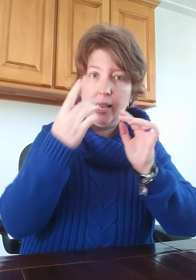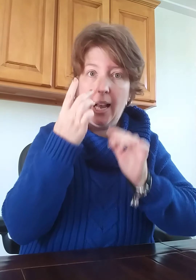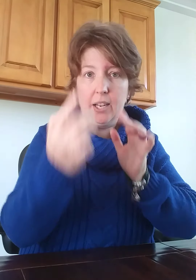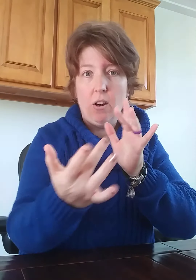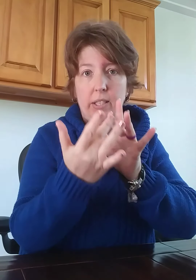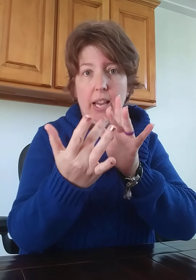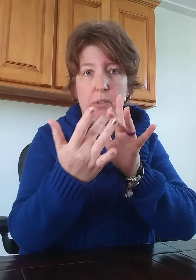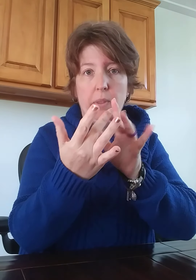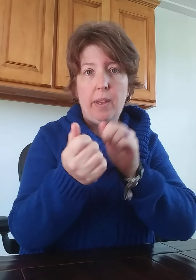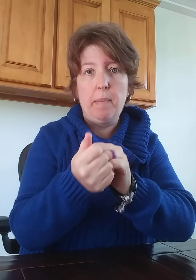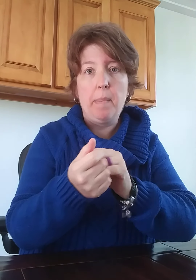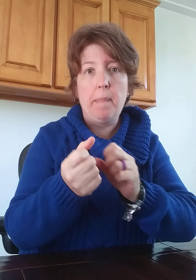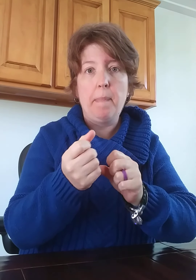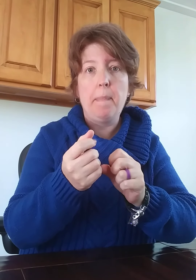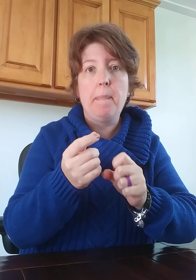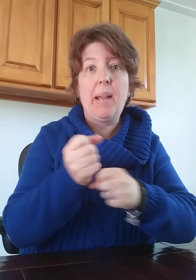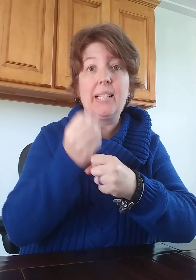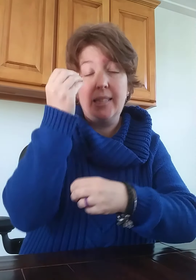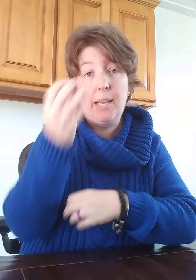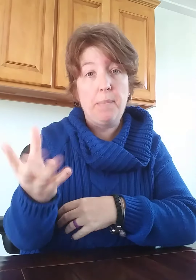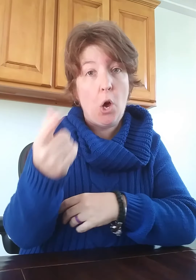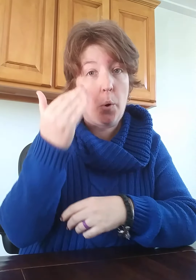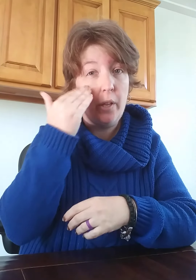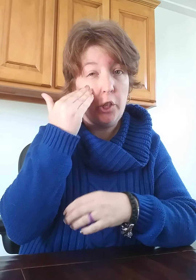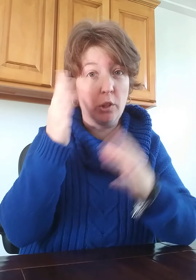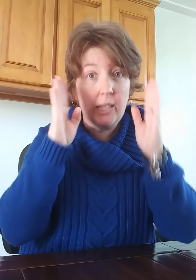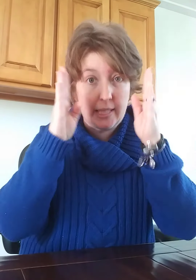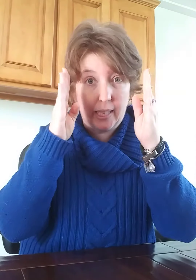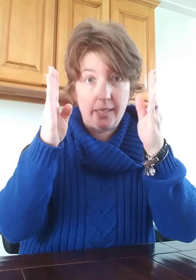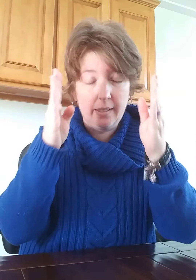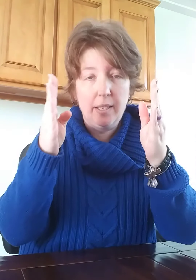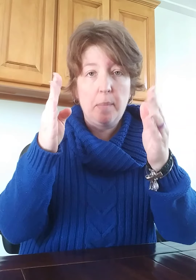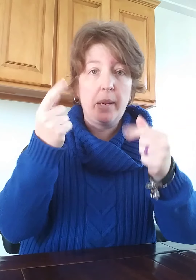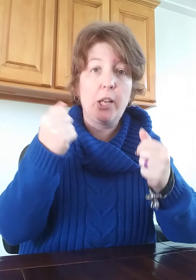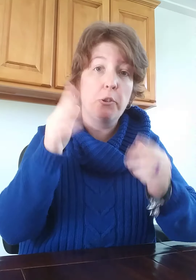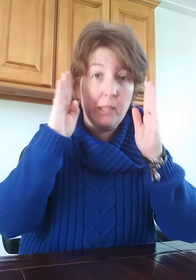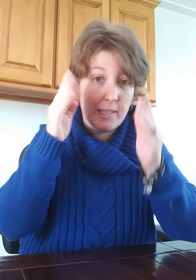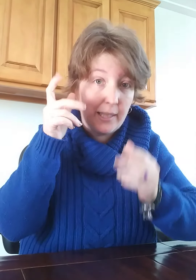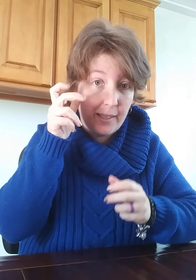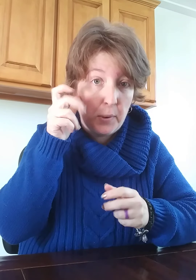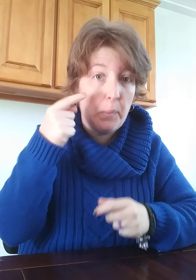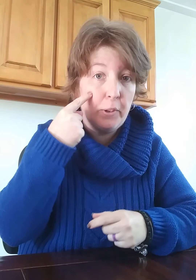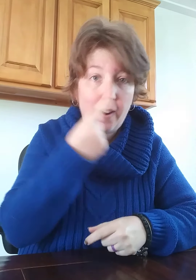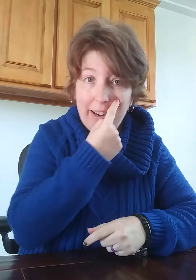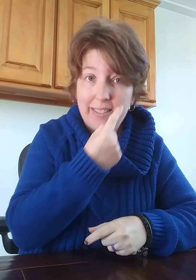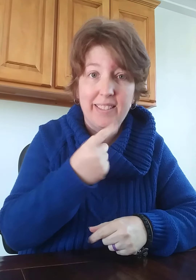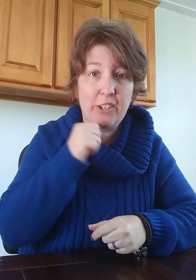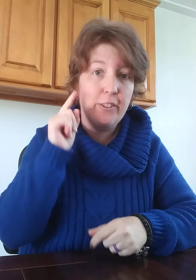eye contact with them makes them know that you're listening, because you listen with your eyes, not your